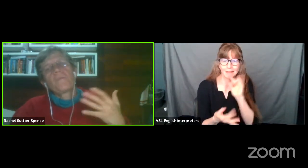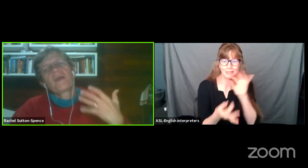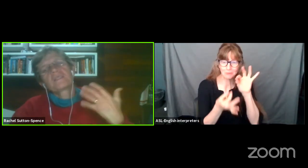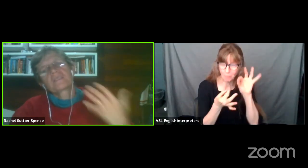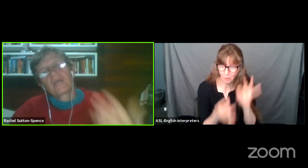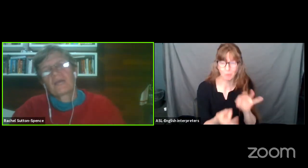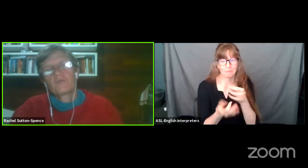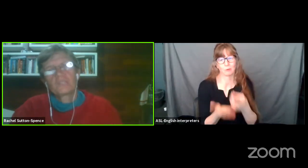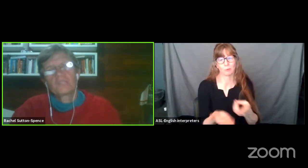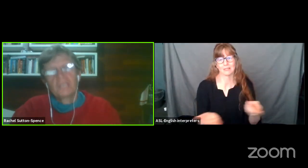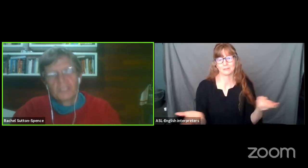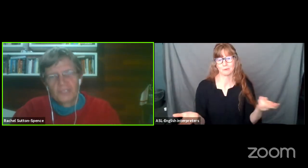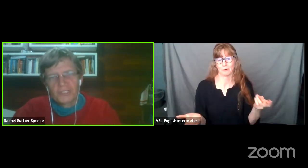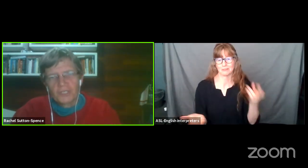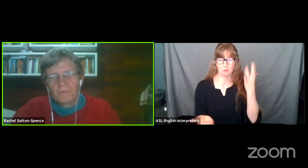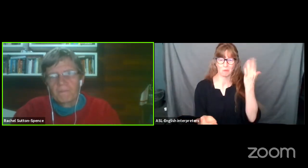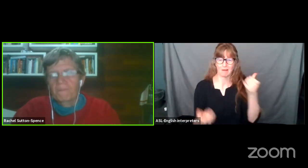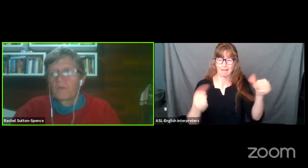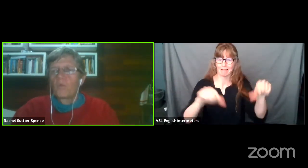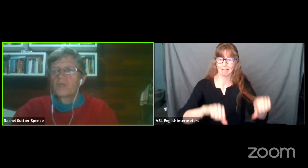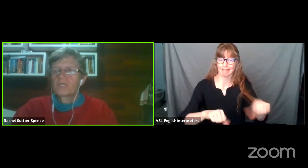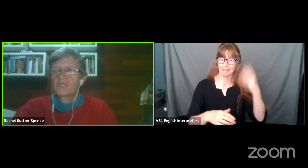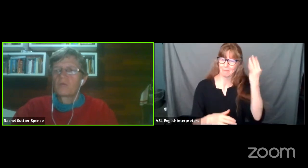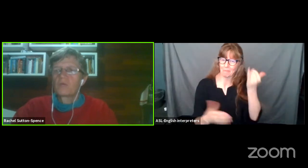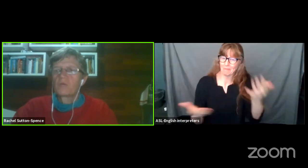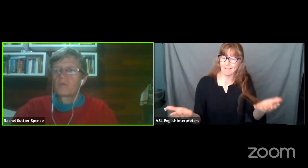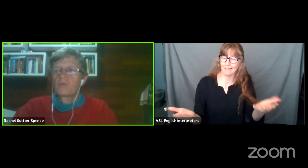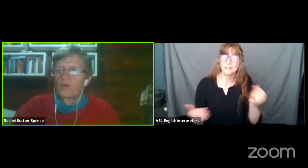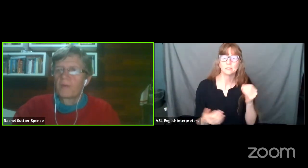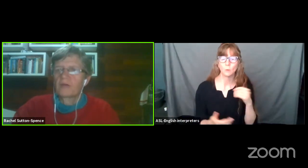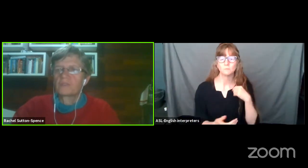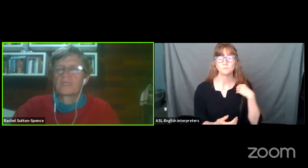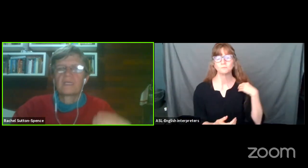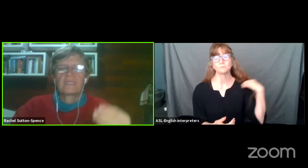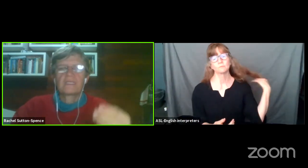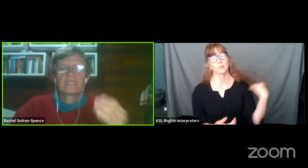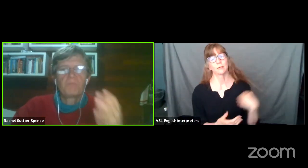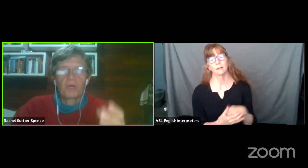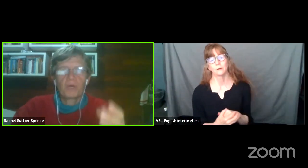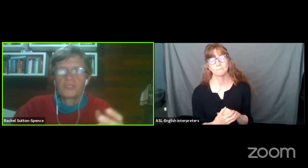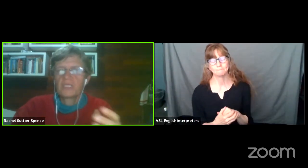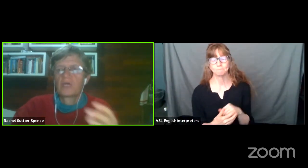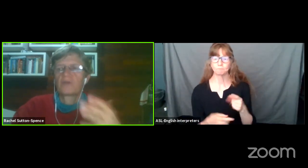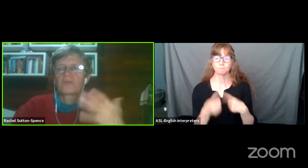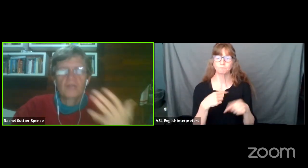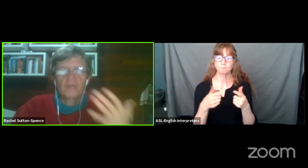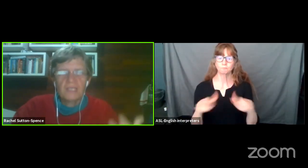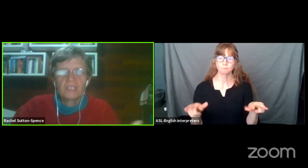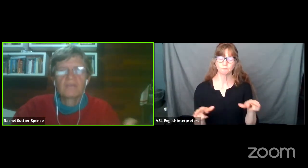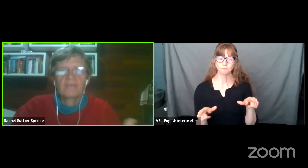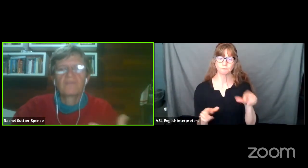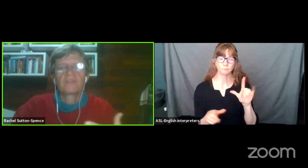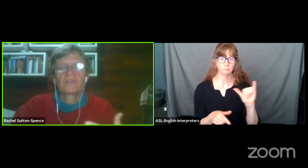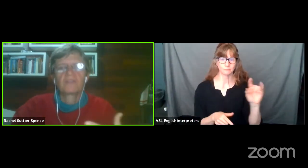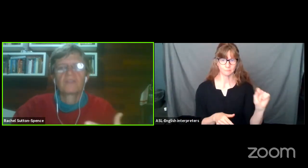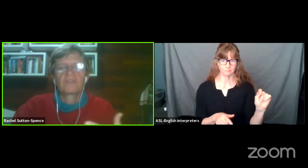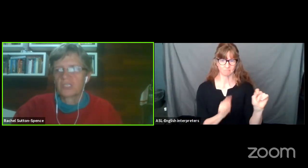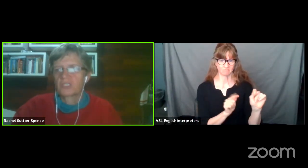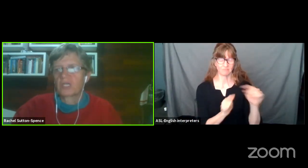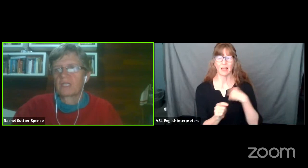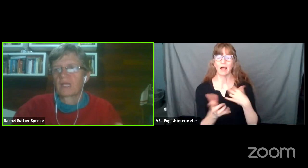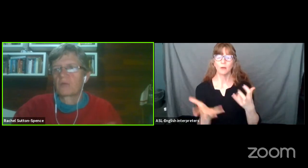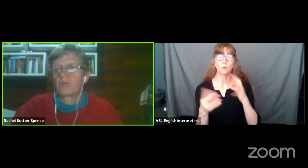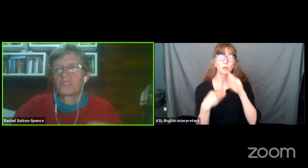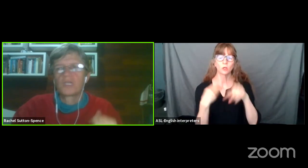So by sign language literature, what I want to talk about is this body of creative and